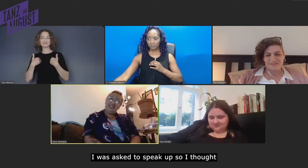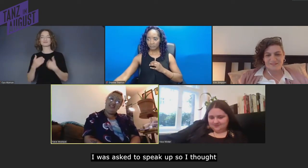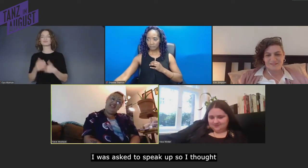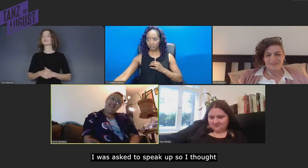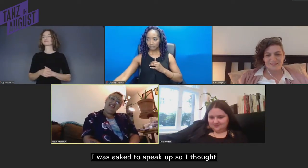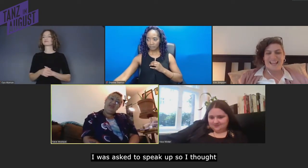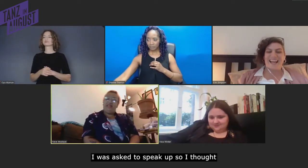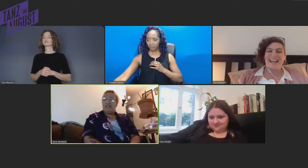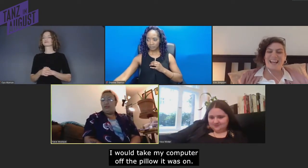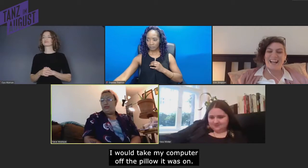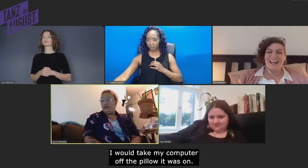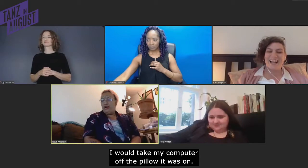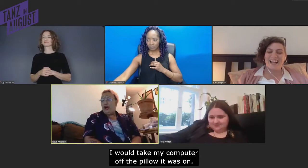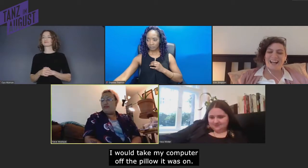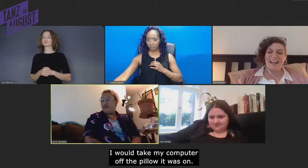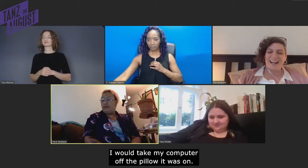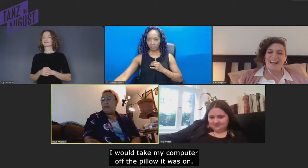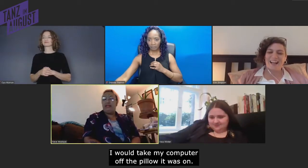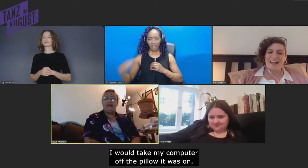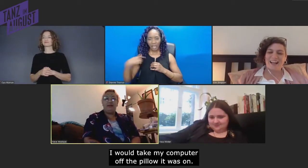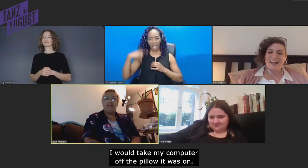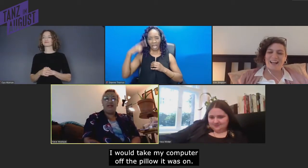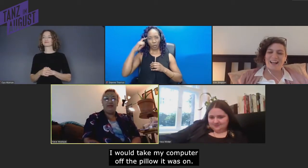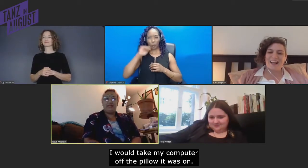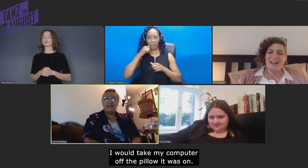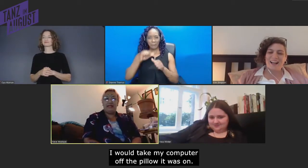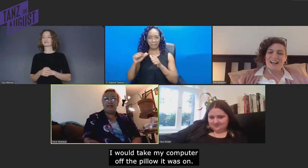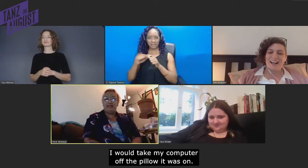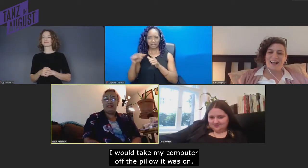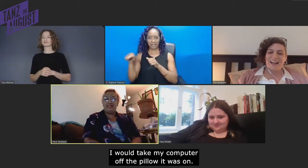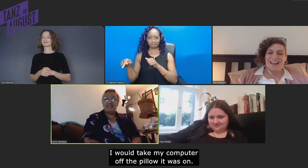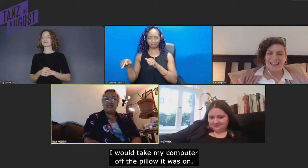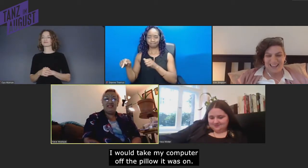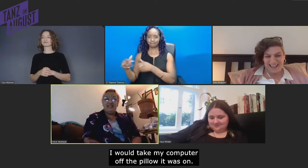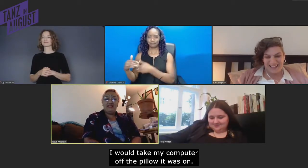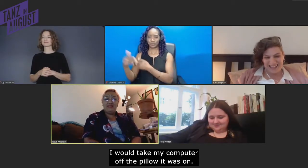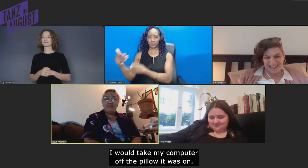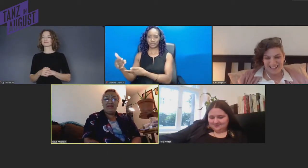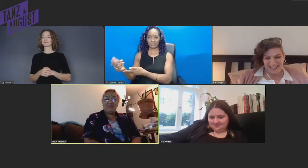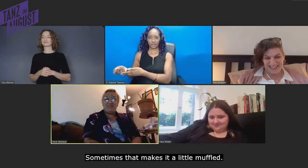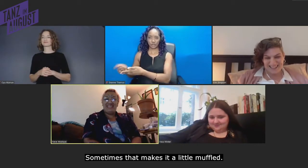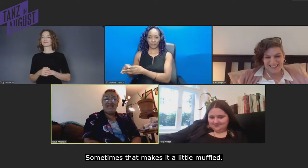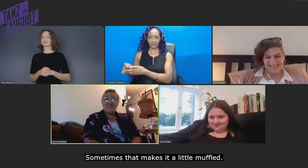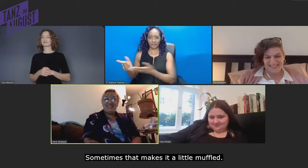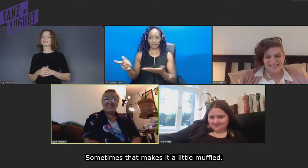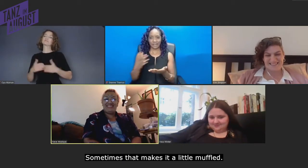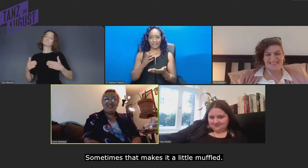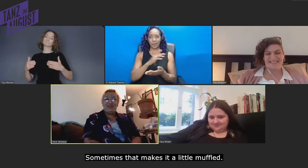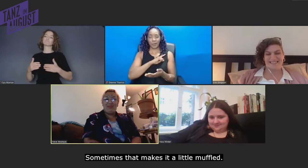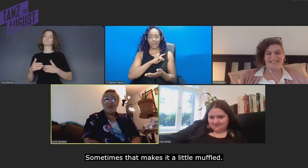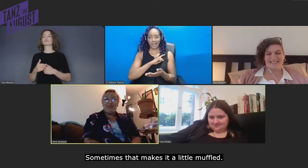I would take my computer off of the pillow that it was on, because sometimes that